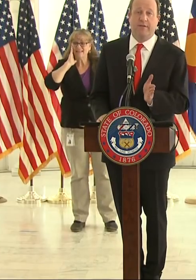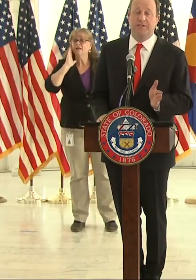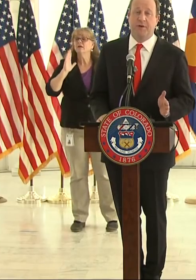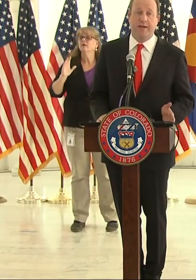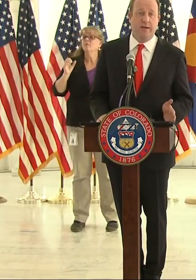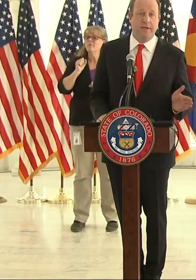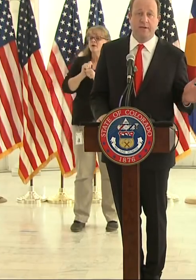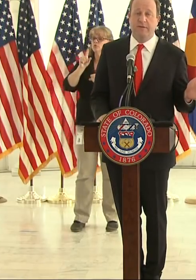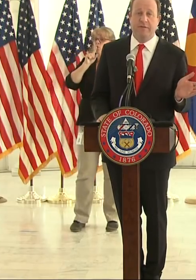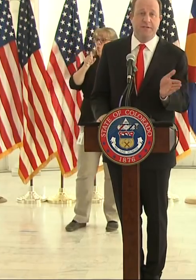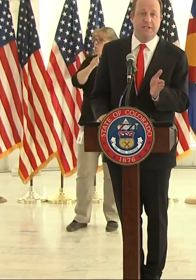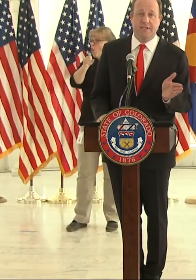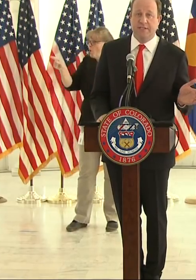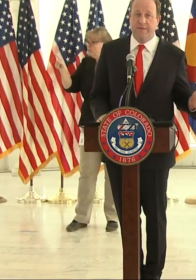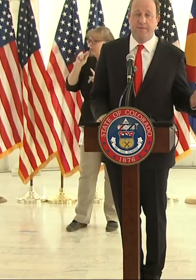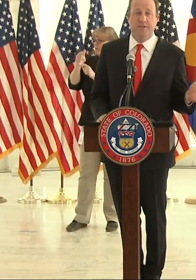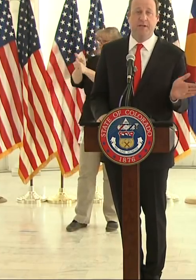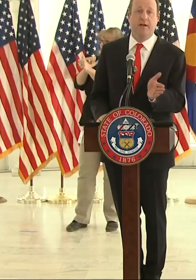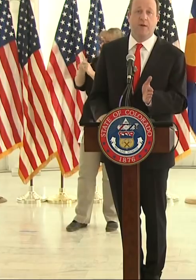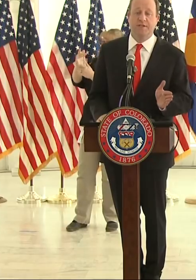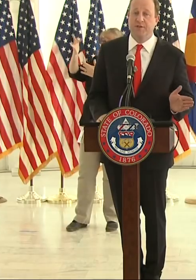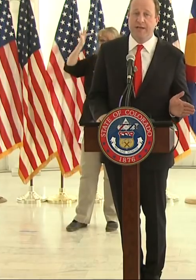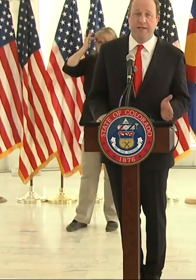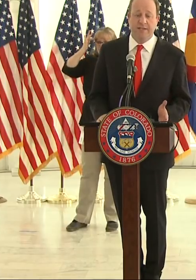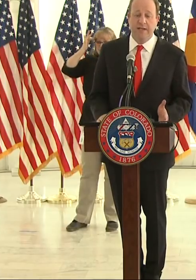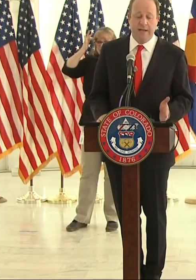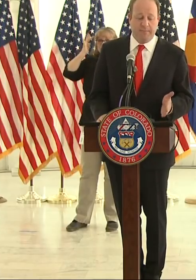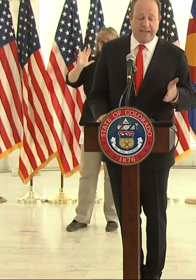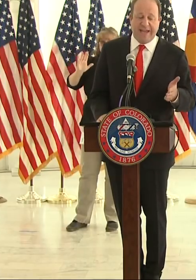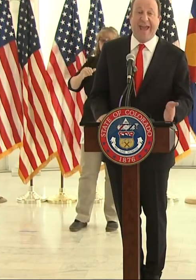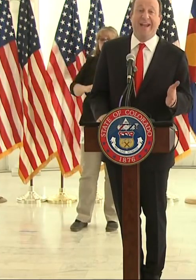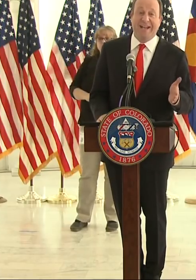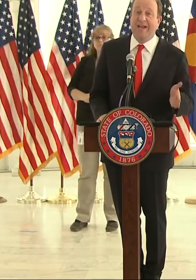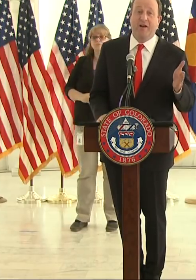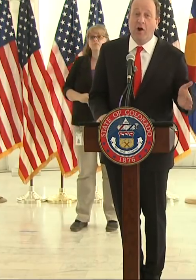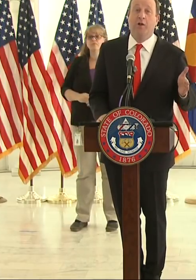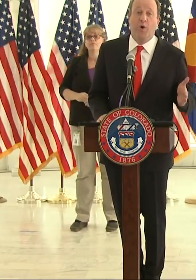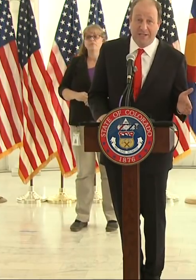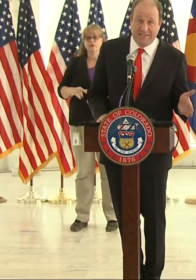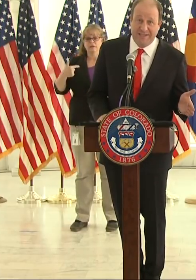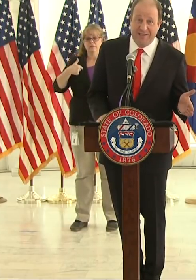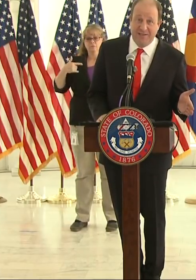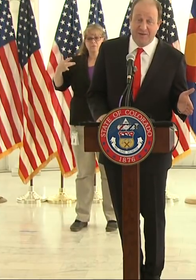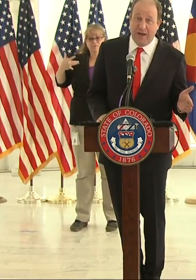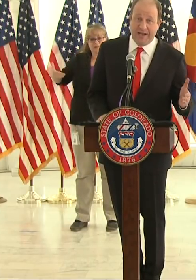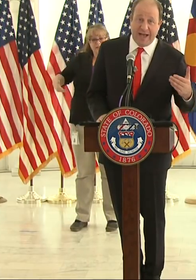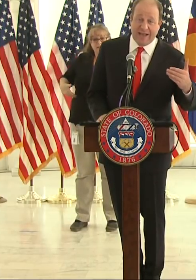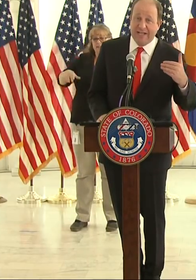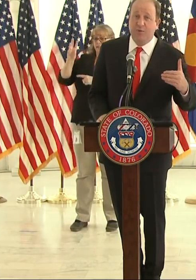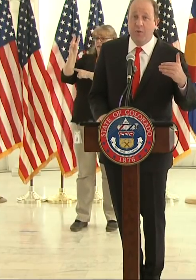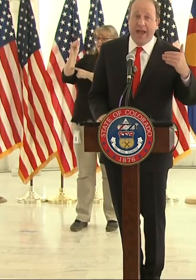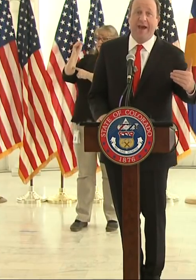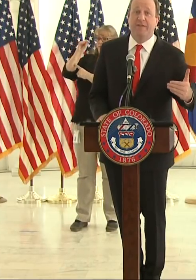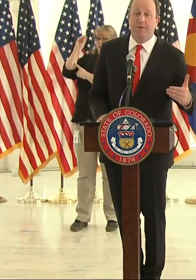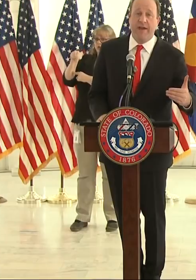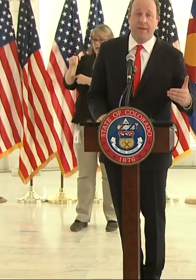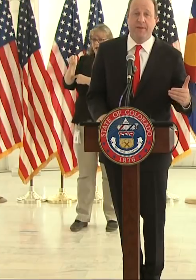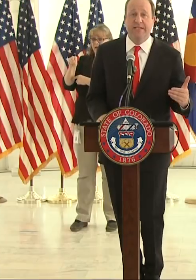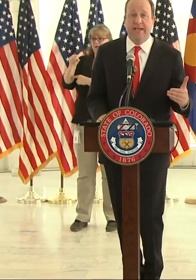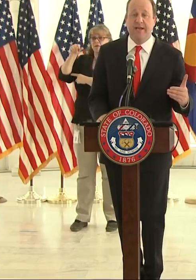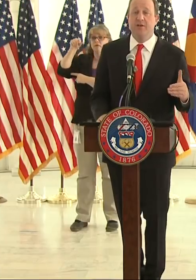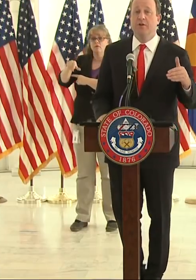be most of us, right? I mean, it could be 50, 60, 70% of Coloradans who get this, but they can't get it all at once, right? That's what we have